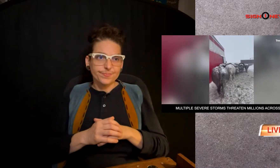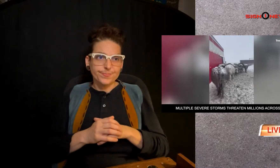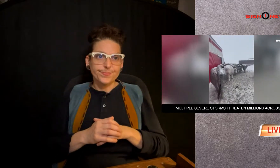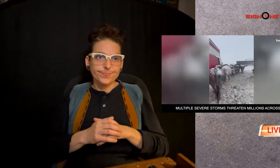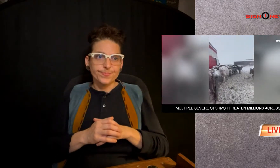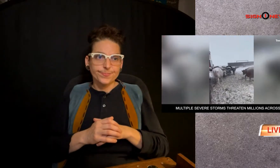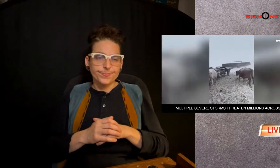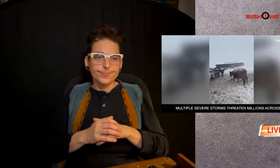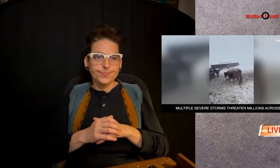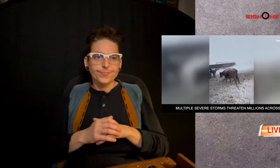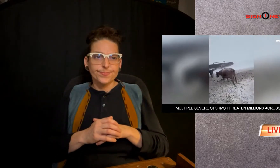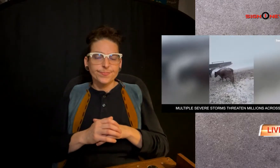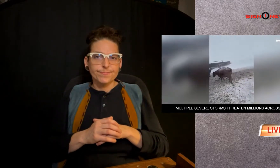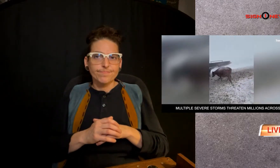snow.